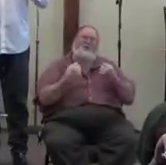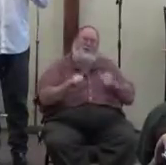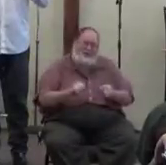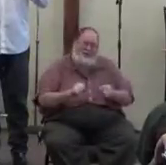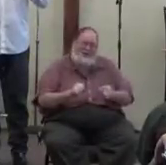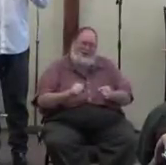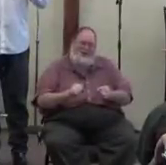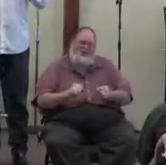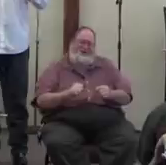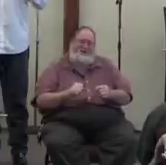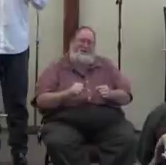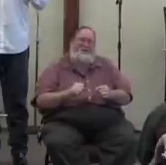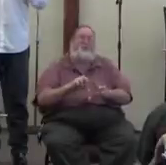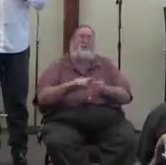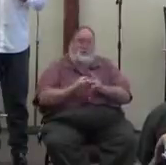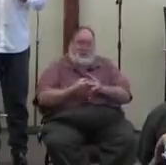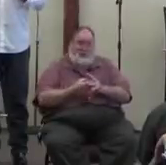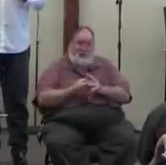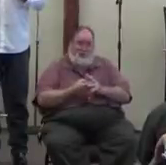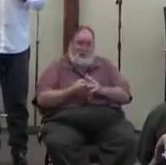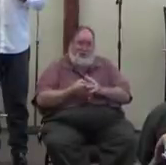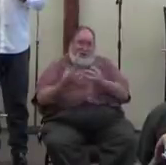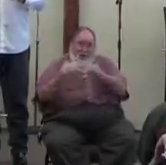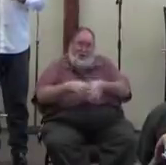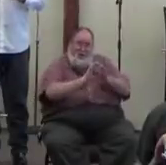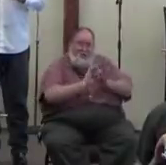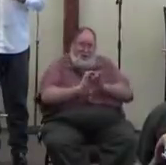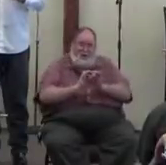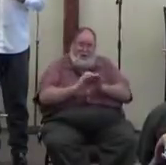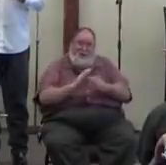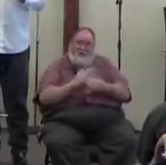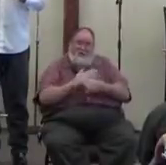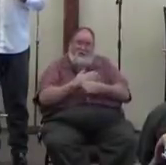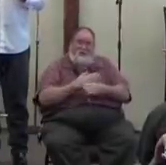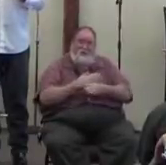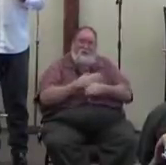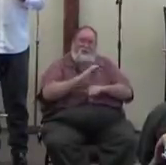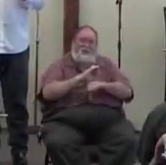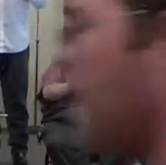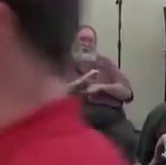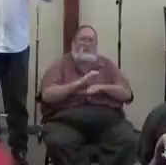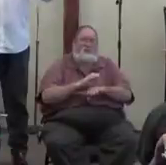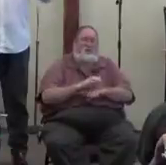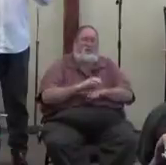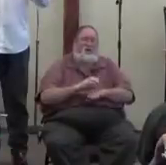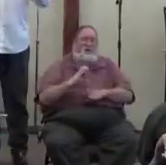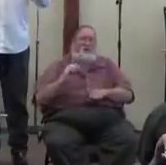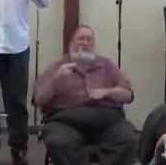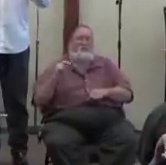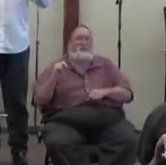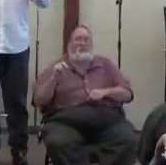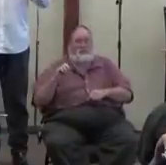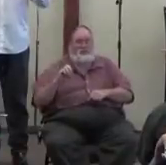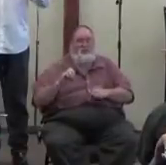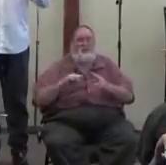unity set up among the churches. And Chris is stepping out, asking Destiny to partner with them and help try to get